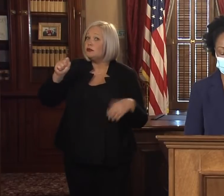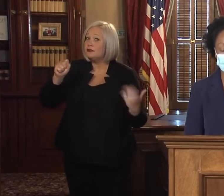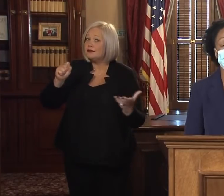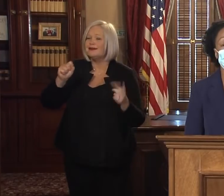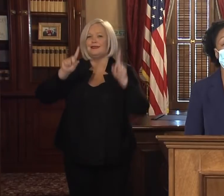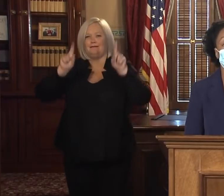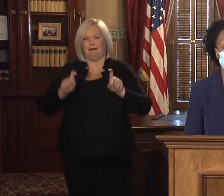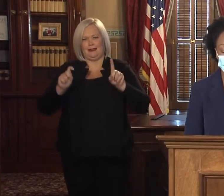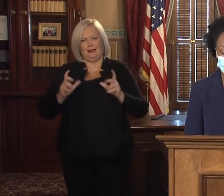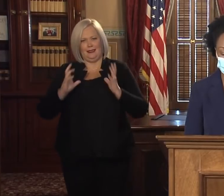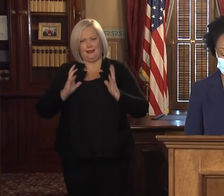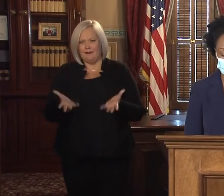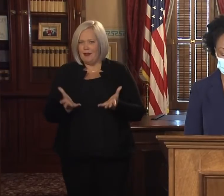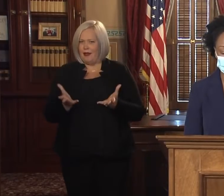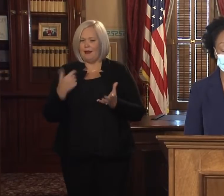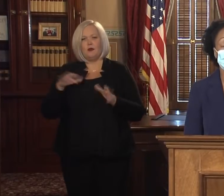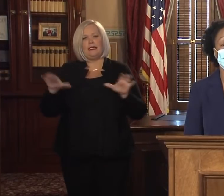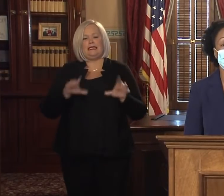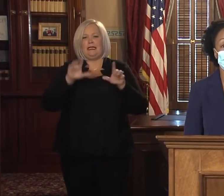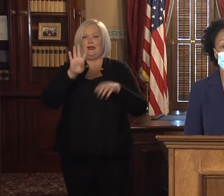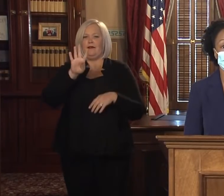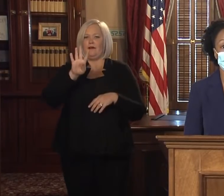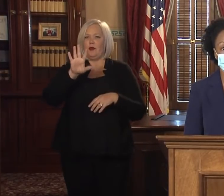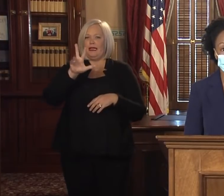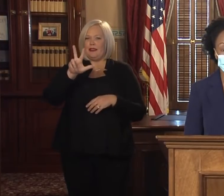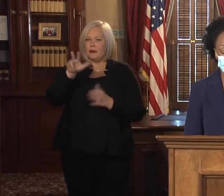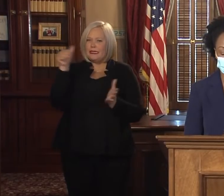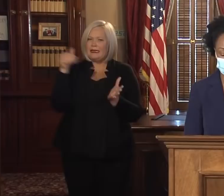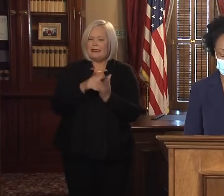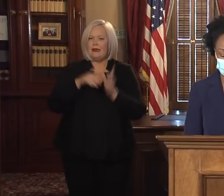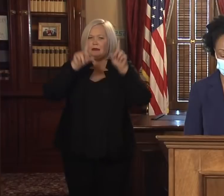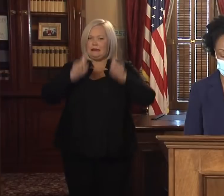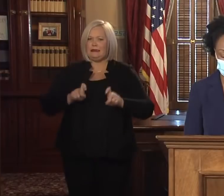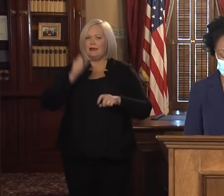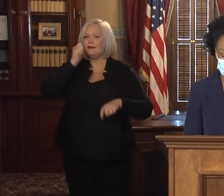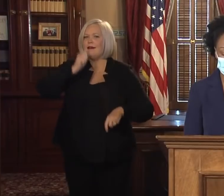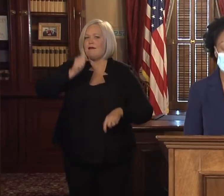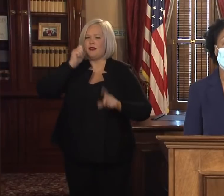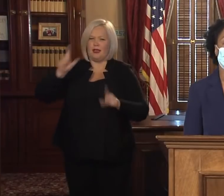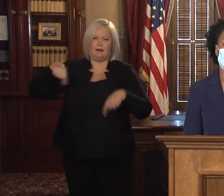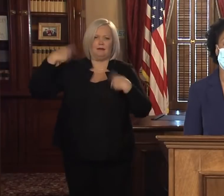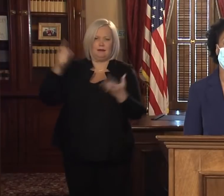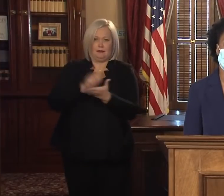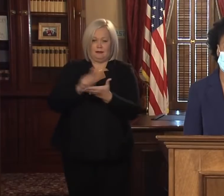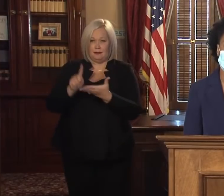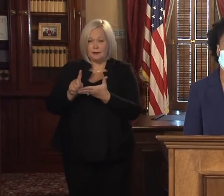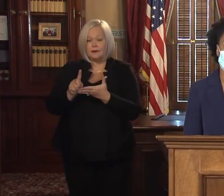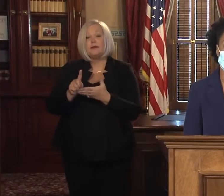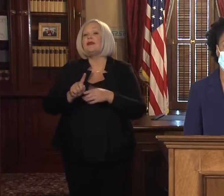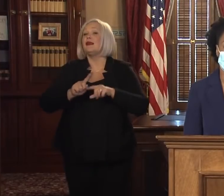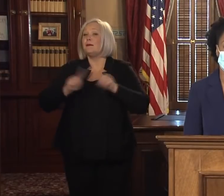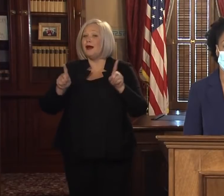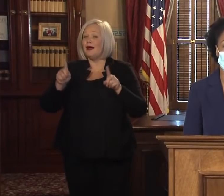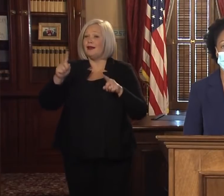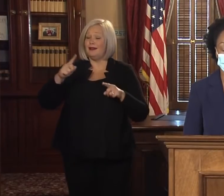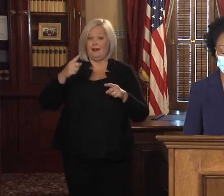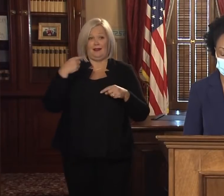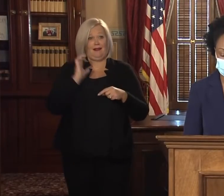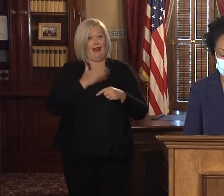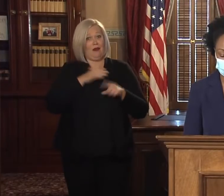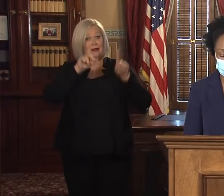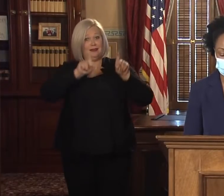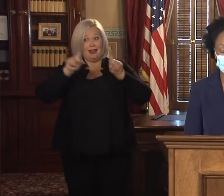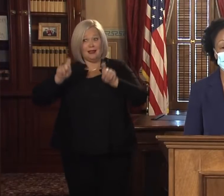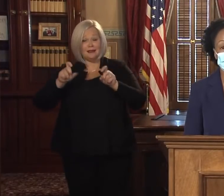we performed 43,000 diagnostic tests per day over the past week. However, the percent of those tests that are coming